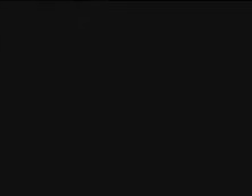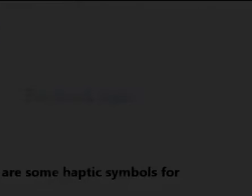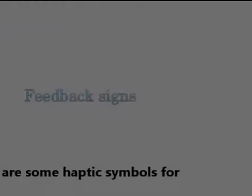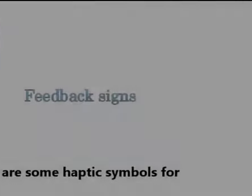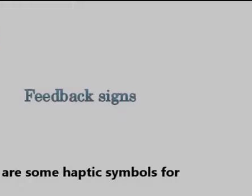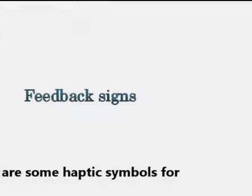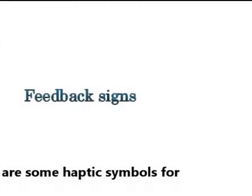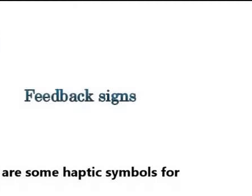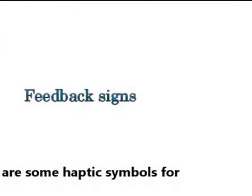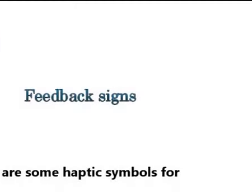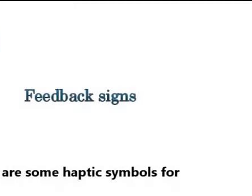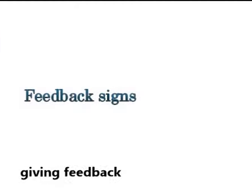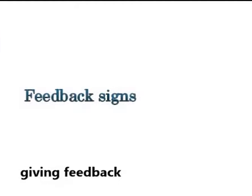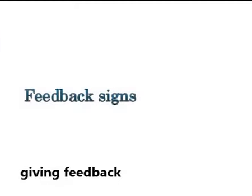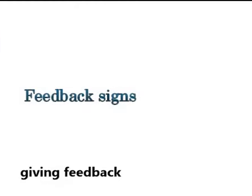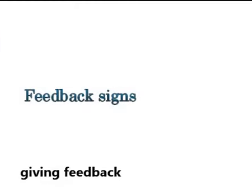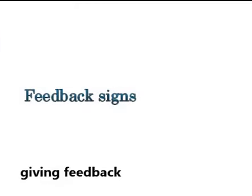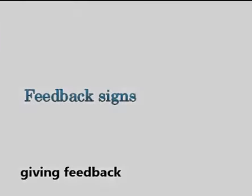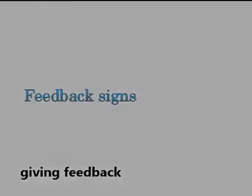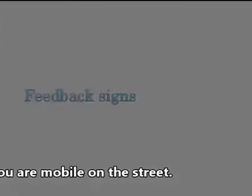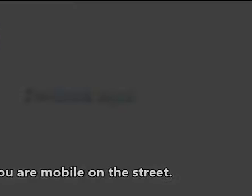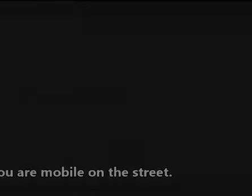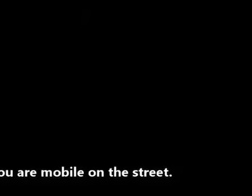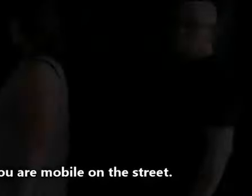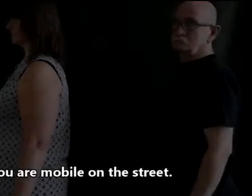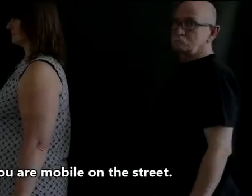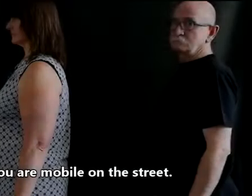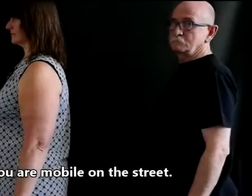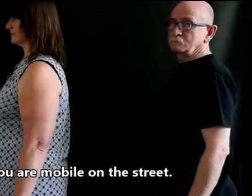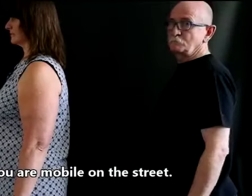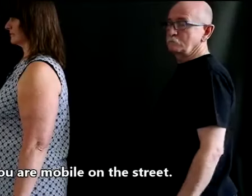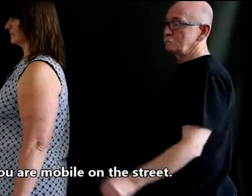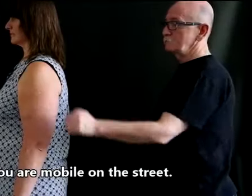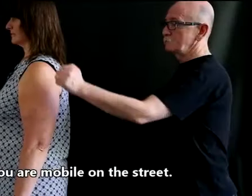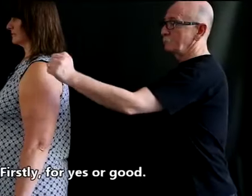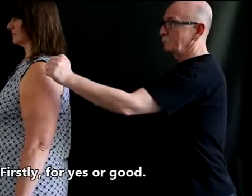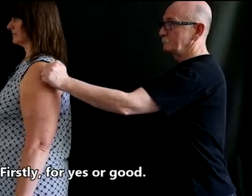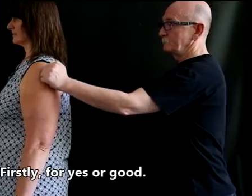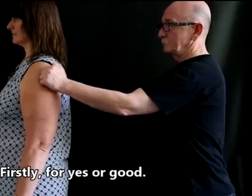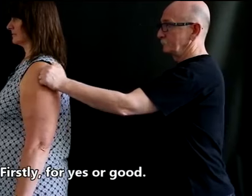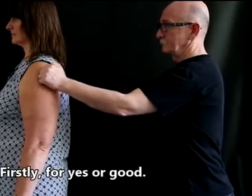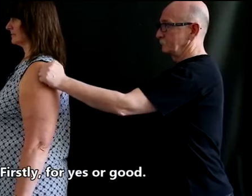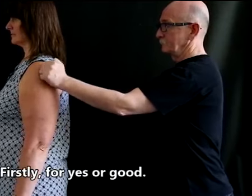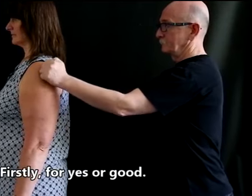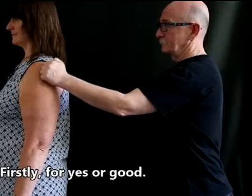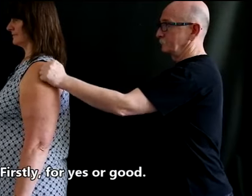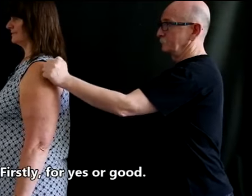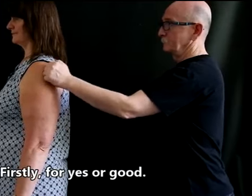These are some haptic symbols for giving feedback as you are mobile on the street. Firstly, for yes or